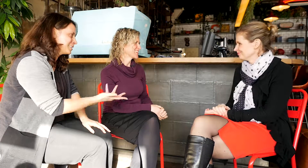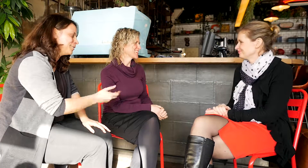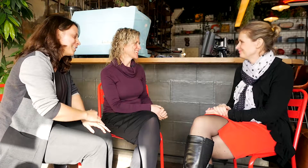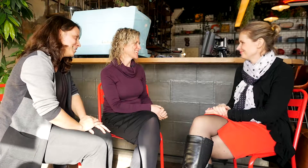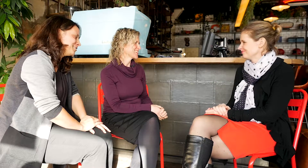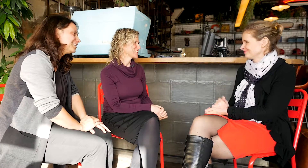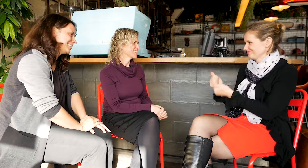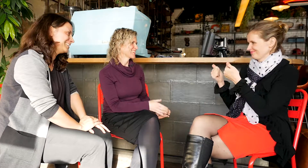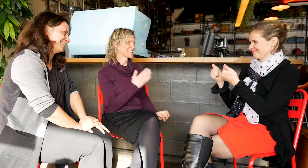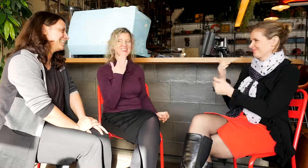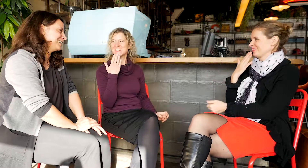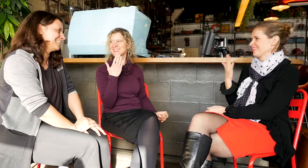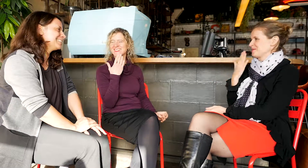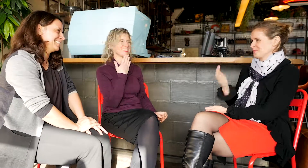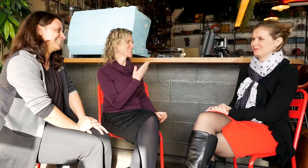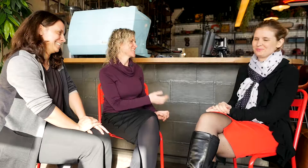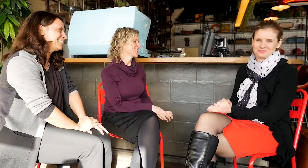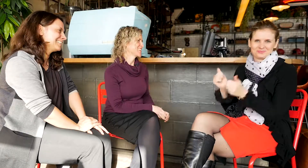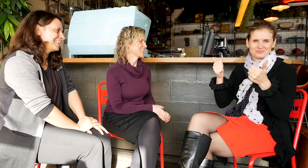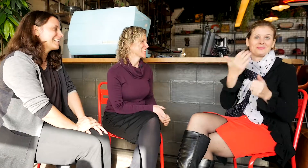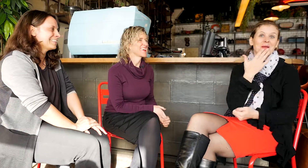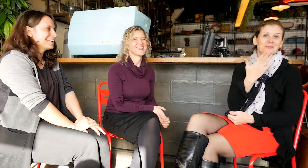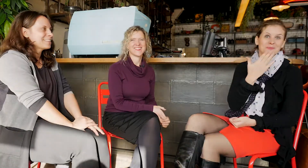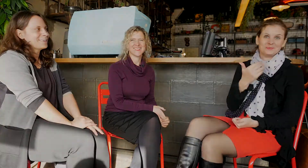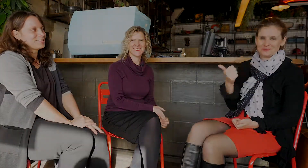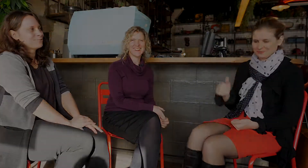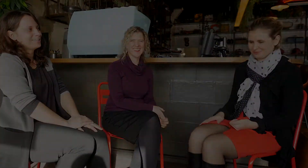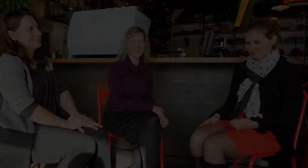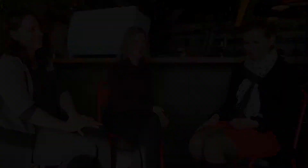this is a sign for thank you. This? Yes. Okay. Thank you, Brittany.